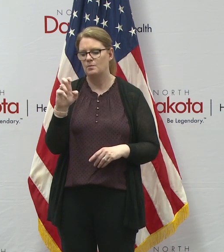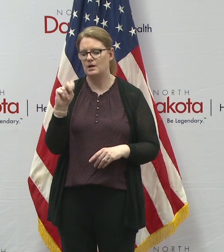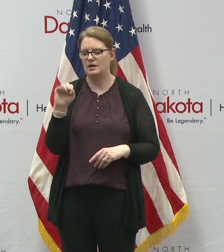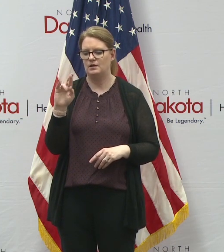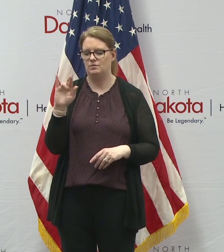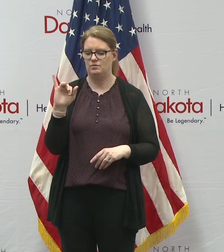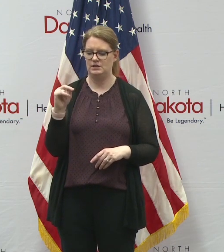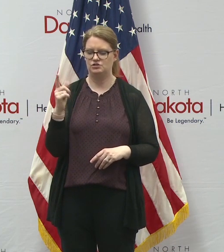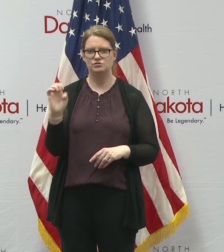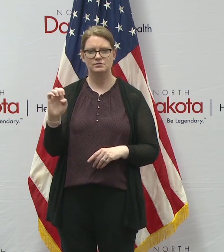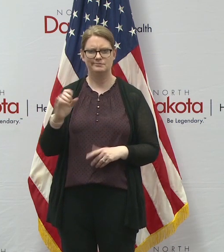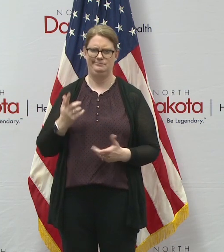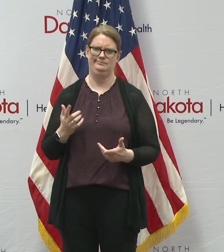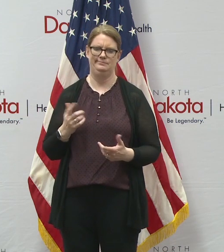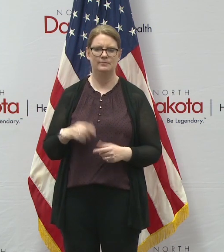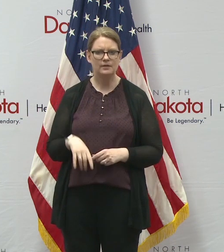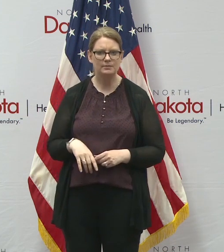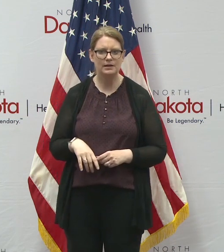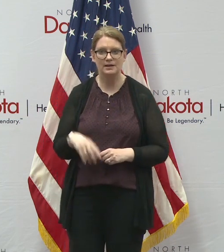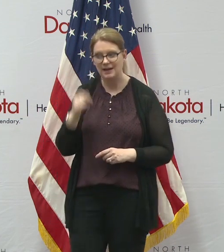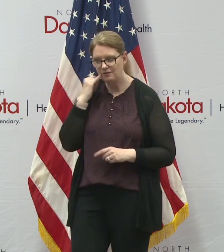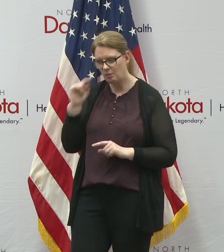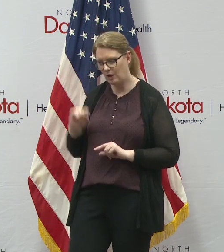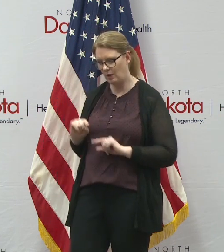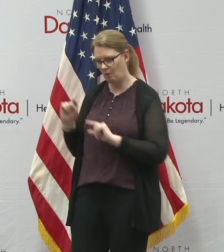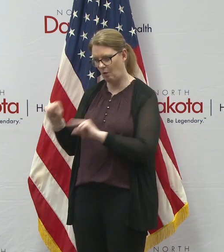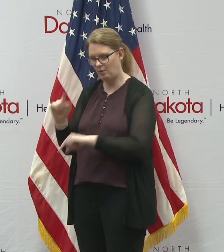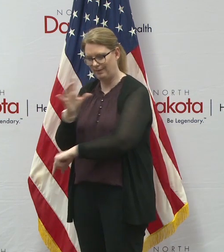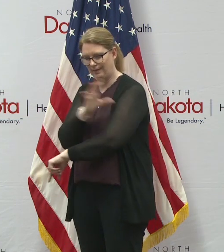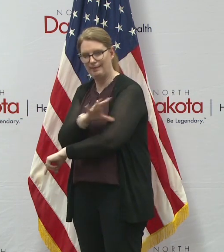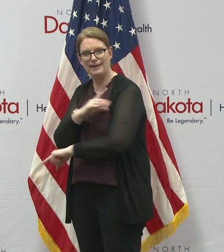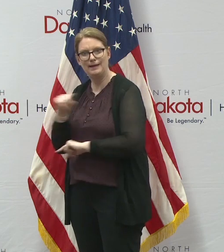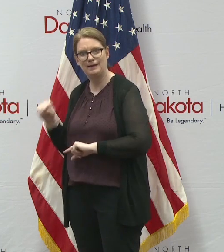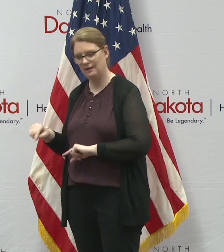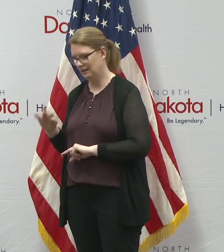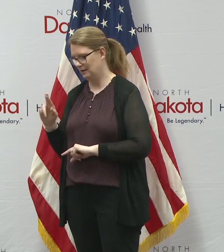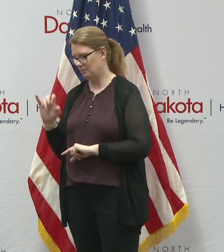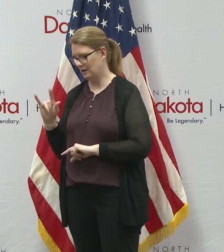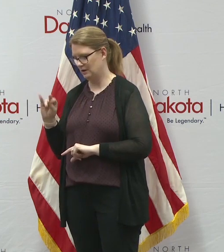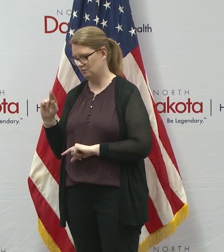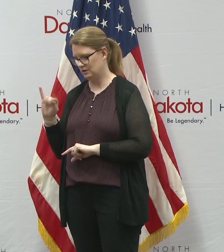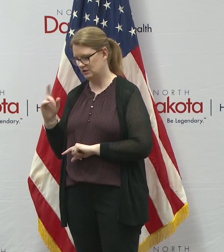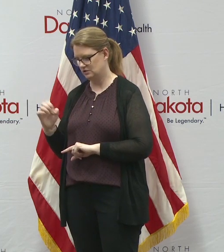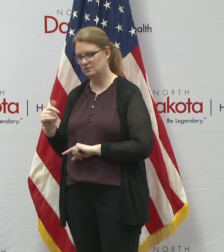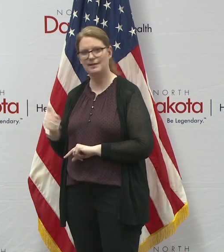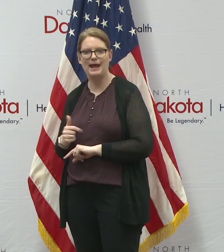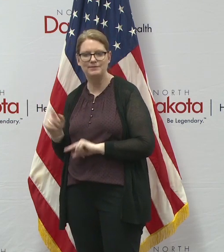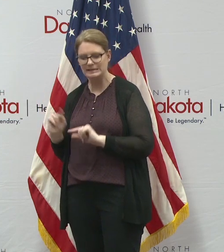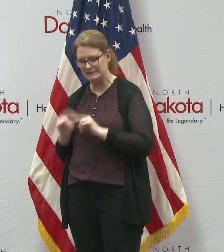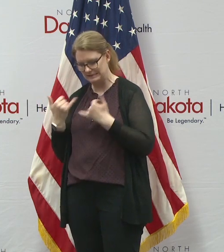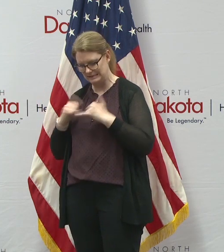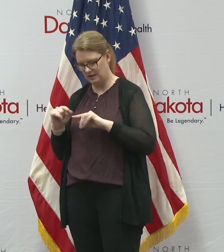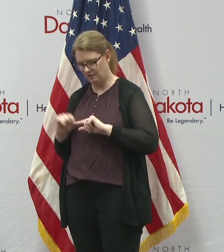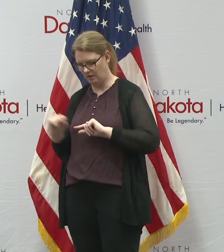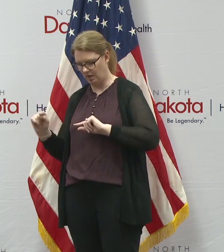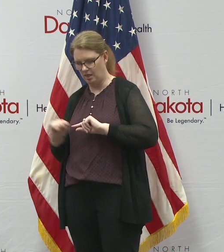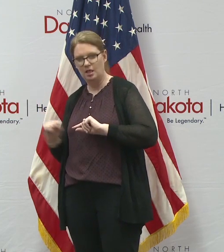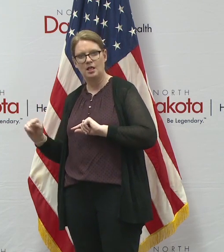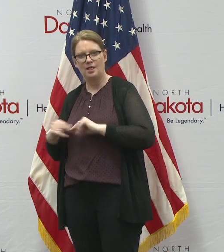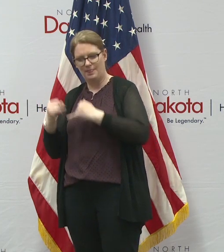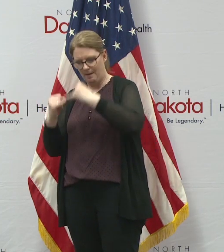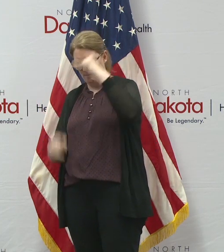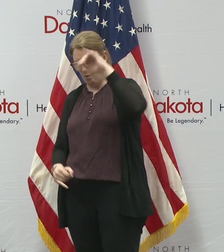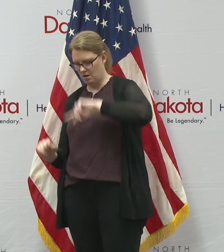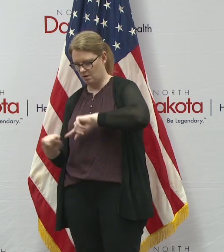to go to the clinic or hospital in Breckenridge, they're not going to have to isolate when they're in North Dakota and coming back home again. So we'll have to make sure that